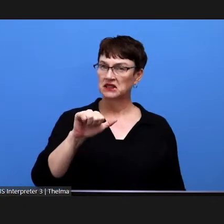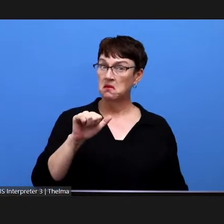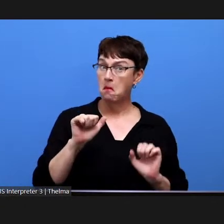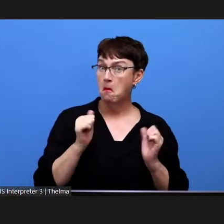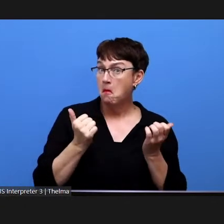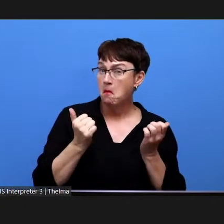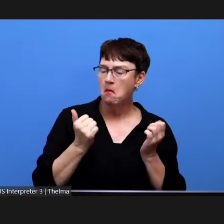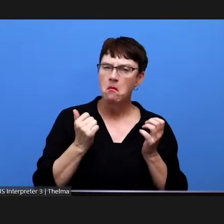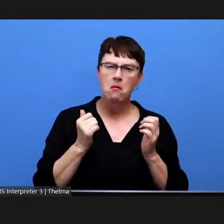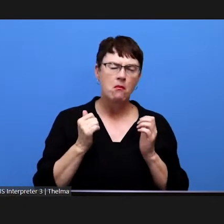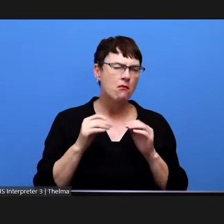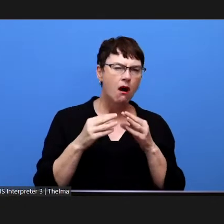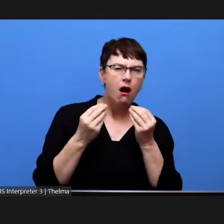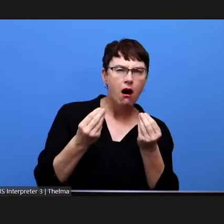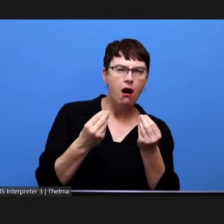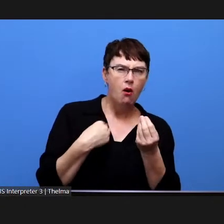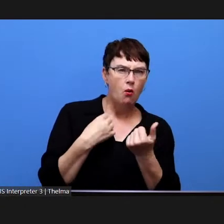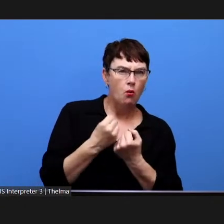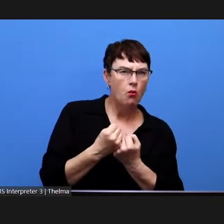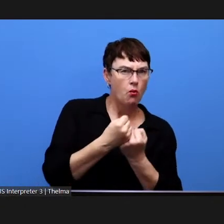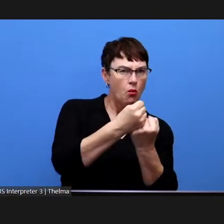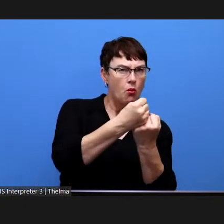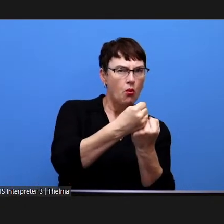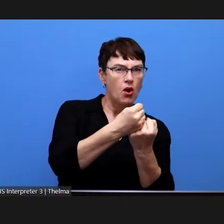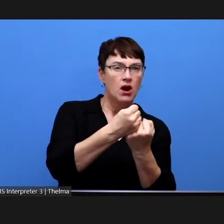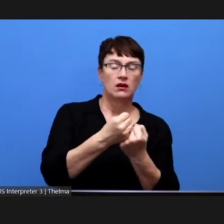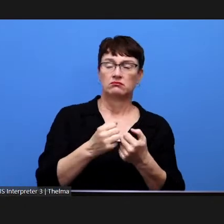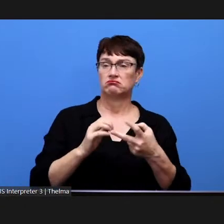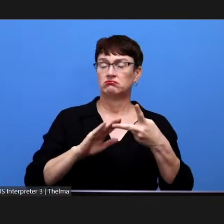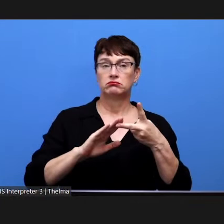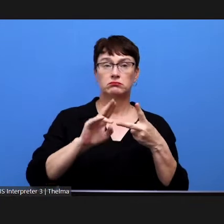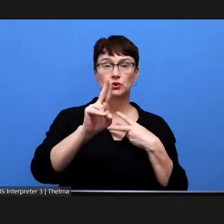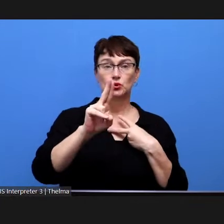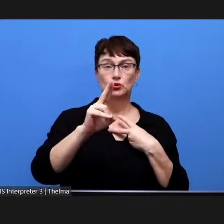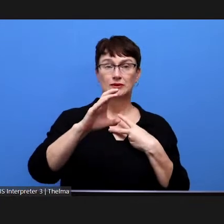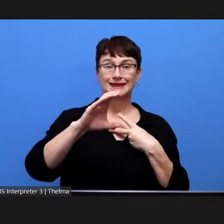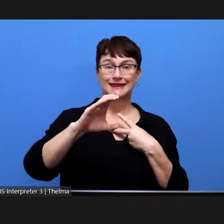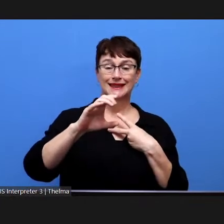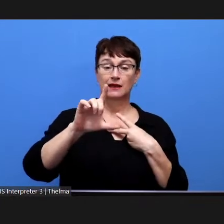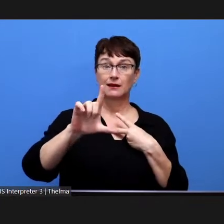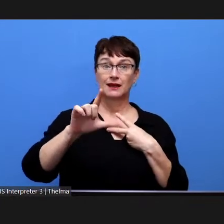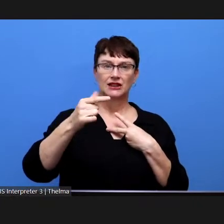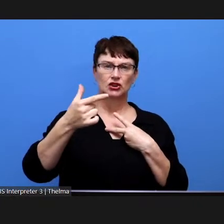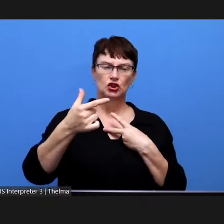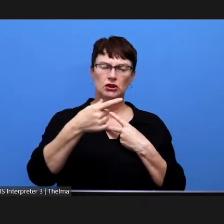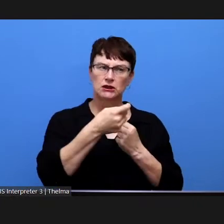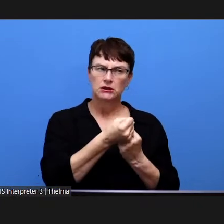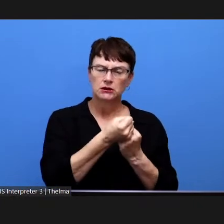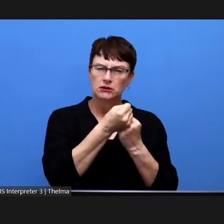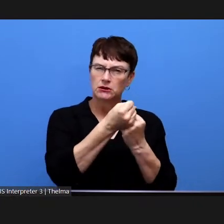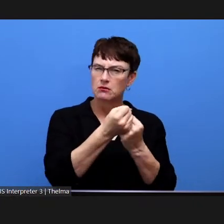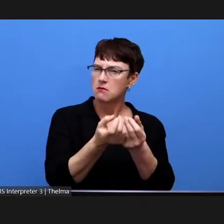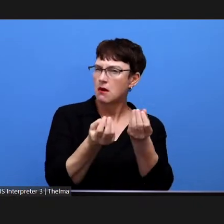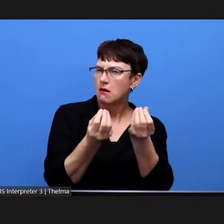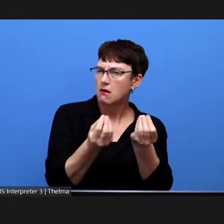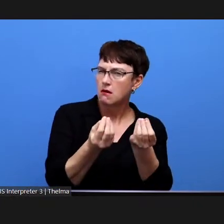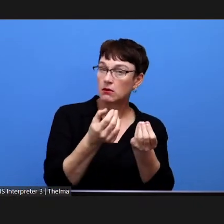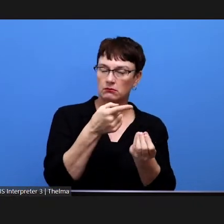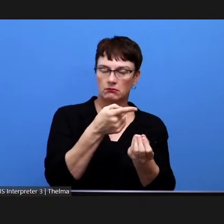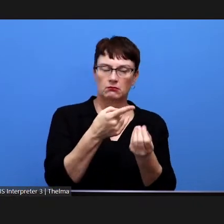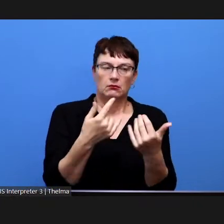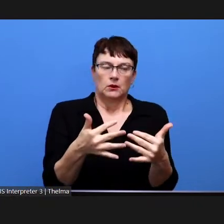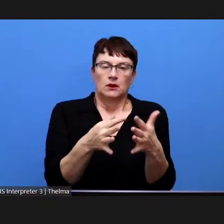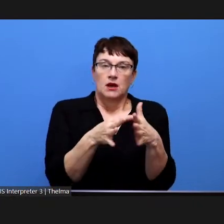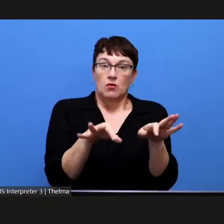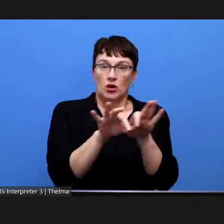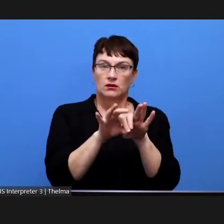pack those questions and we'll come back to that. So let's move to the next speaker. I understand our colleagues of Zimbabwe are